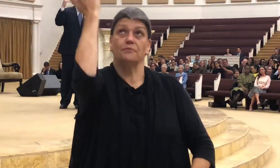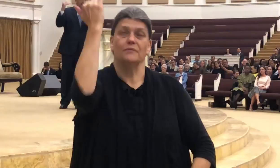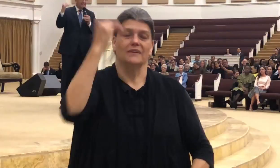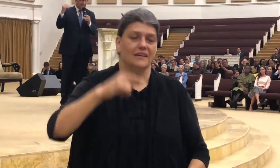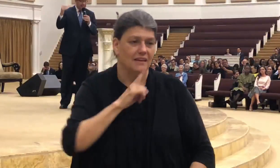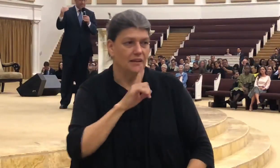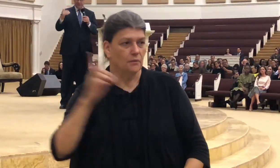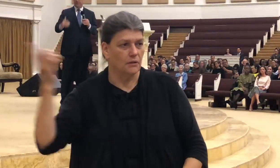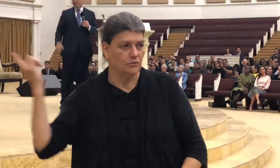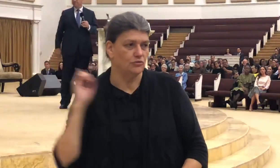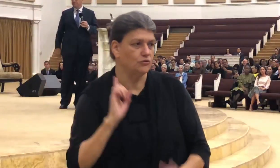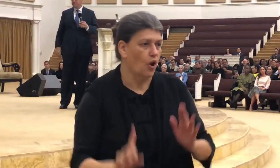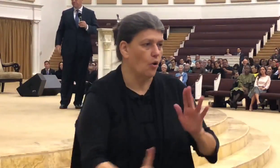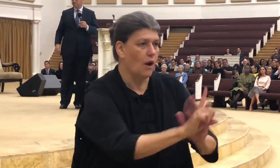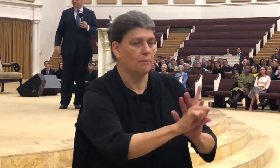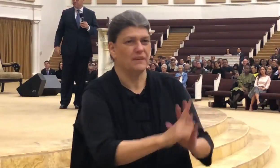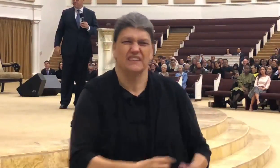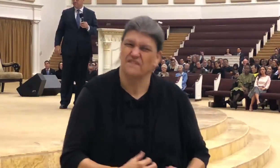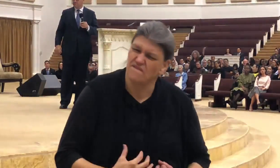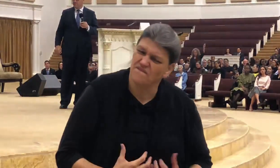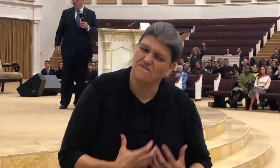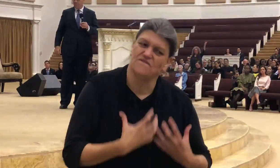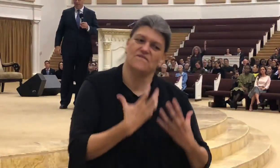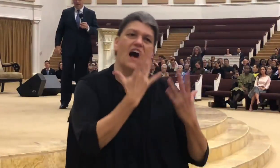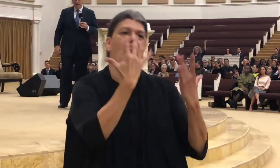fiery indignation.